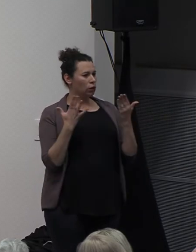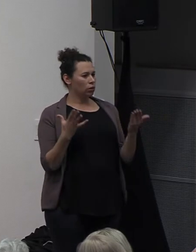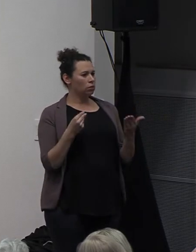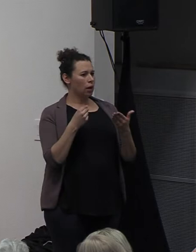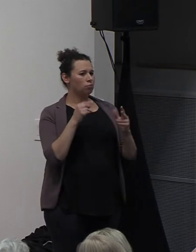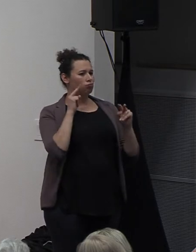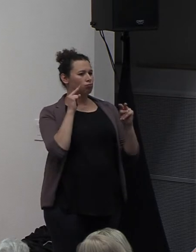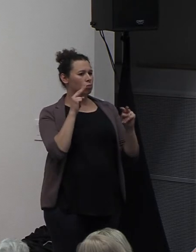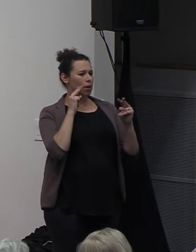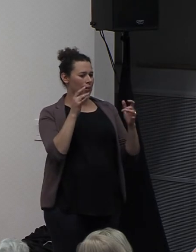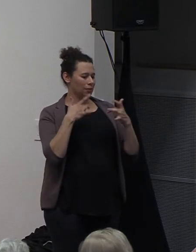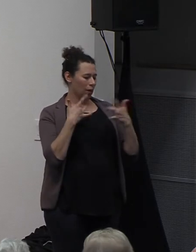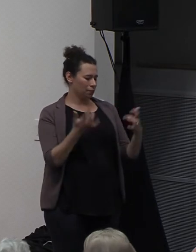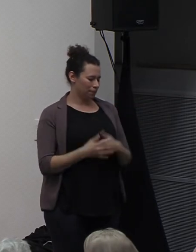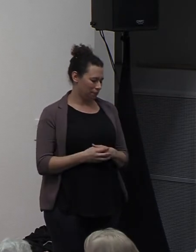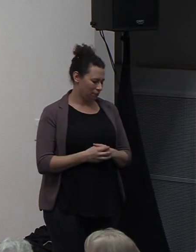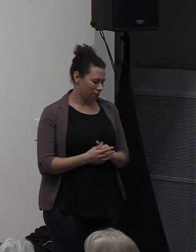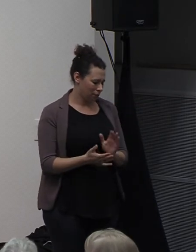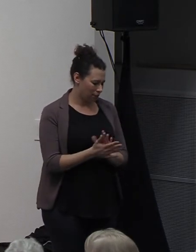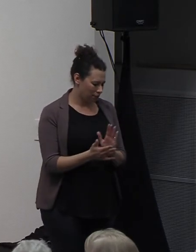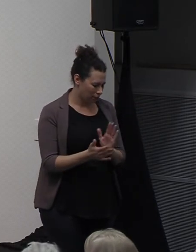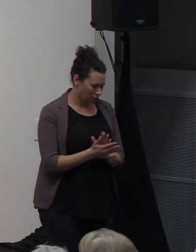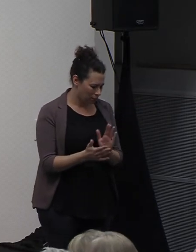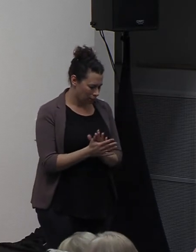event. Thank you.